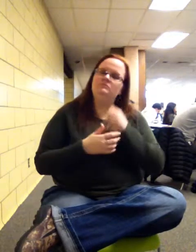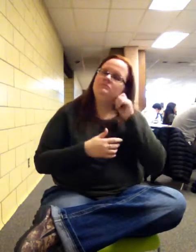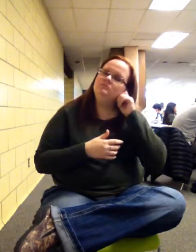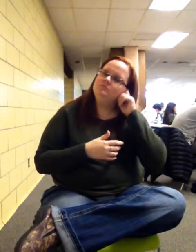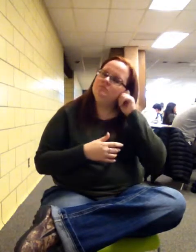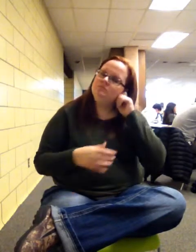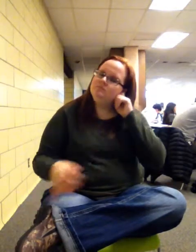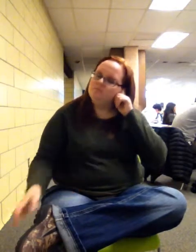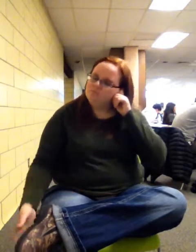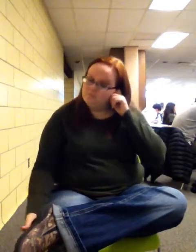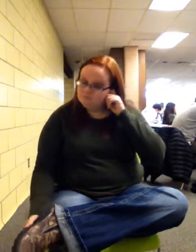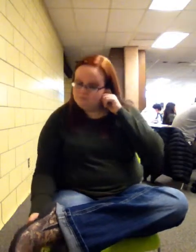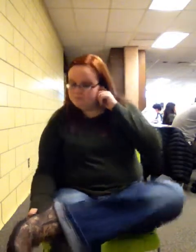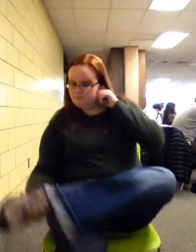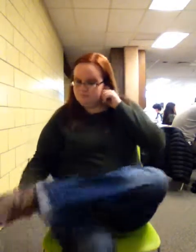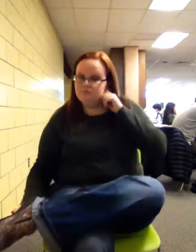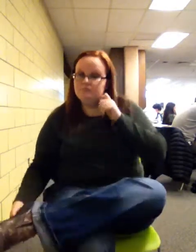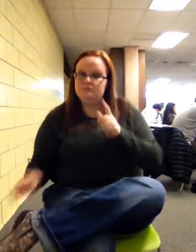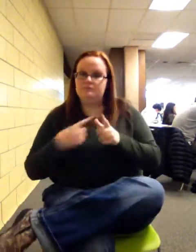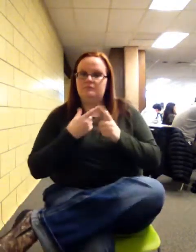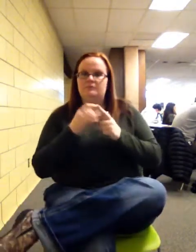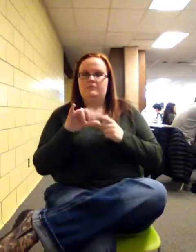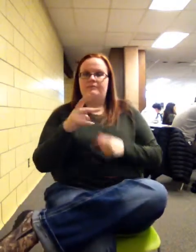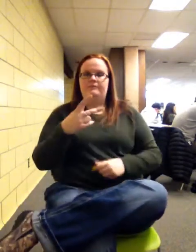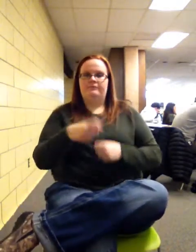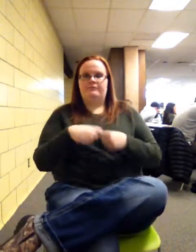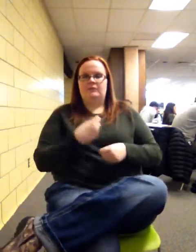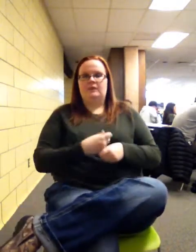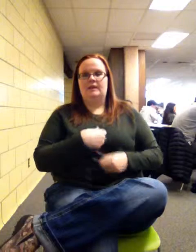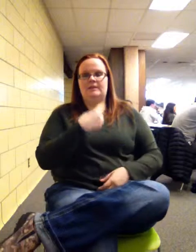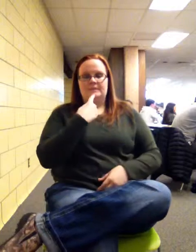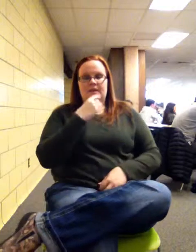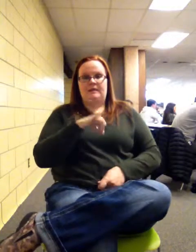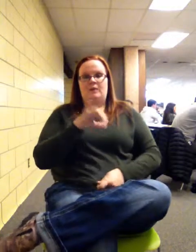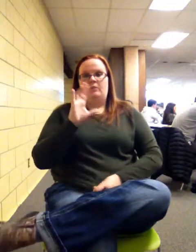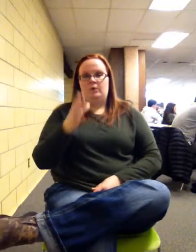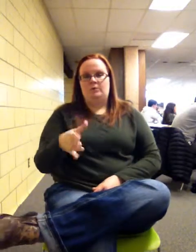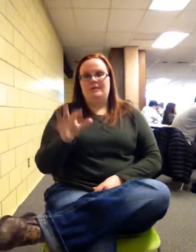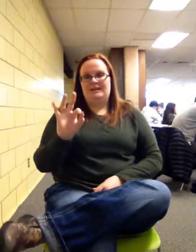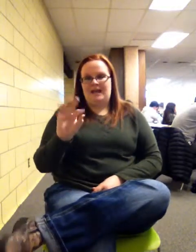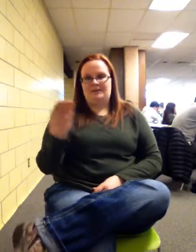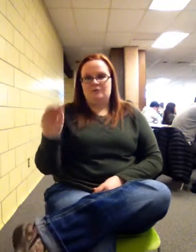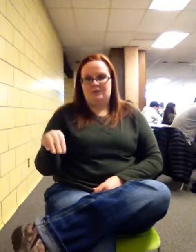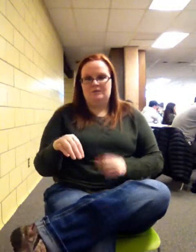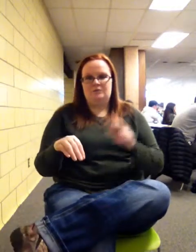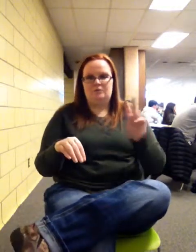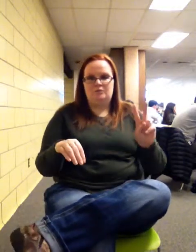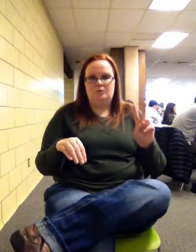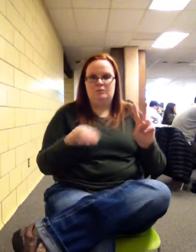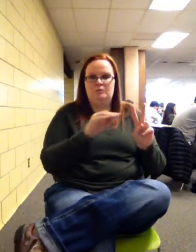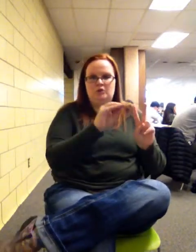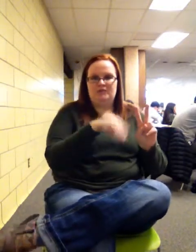So then that second year, I'm saying that would be 9%, so 2% for my R